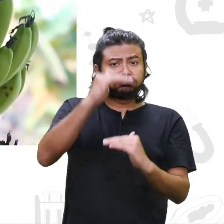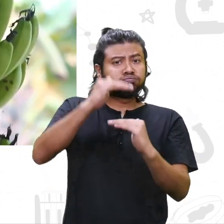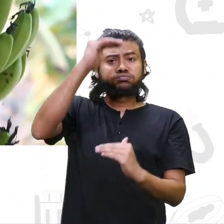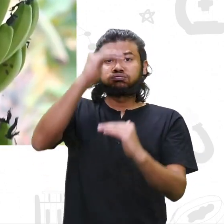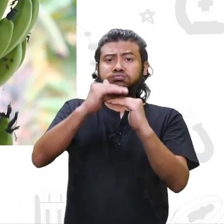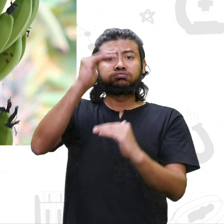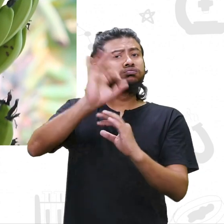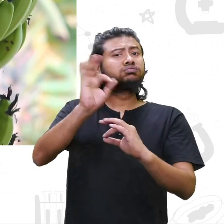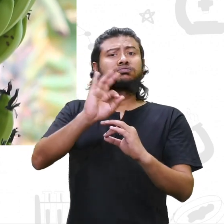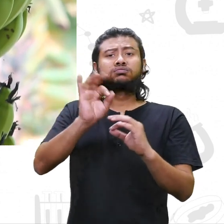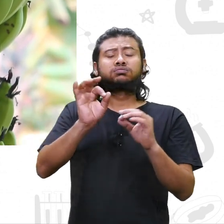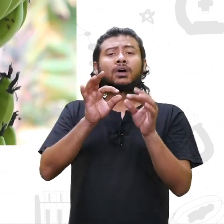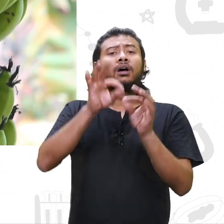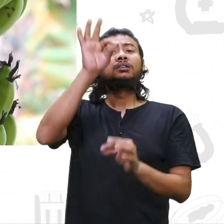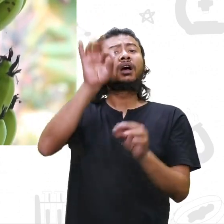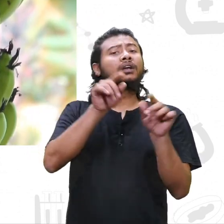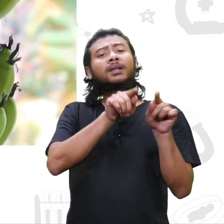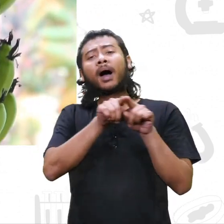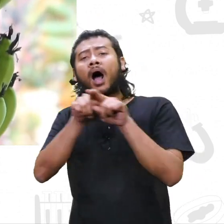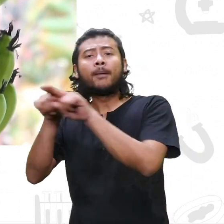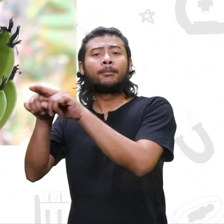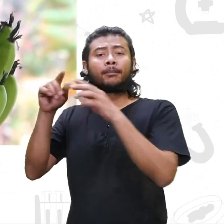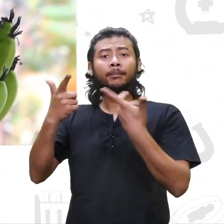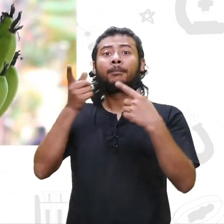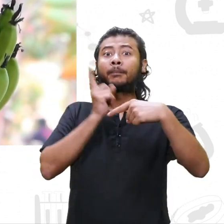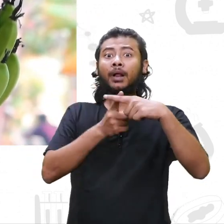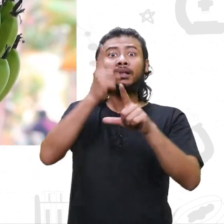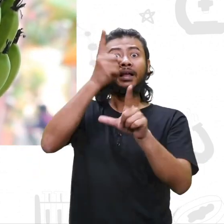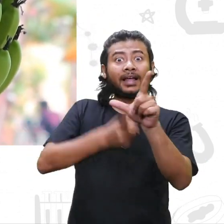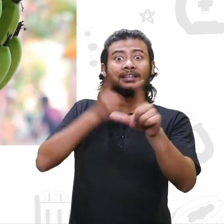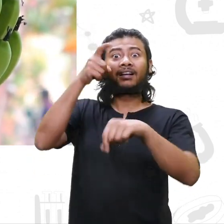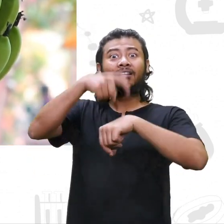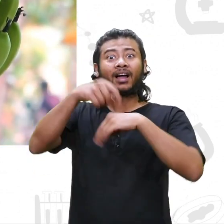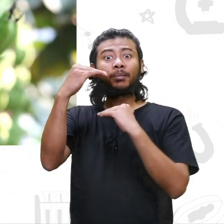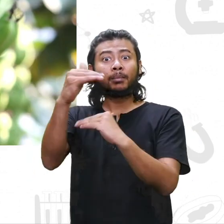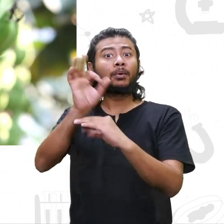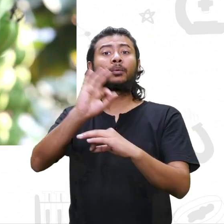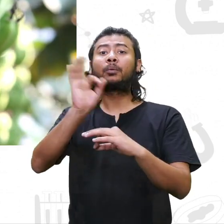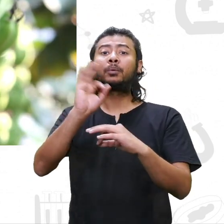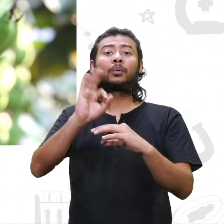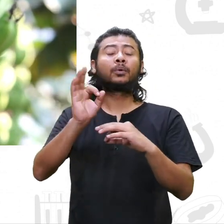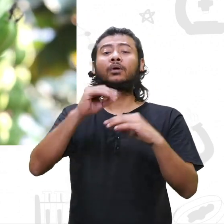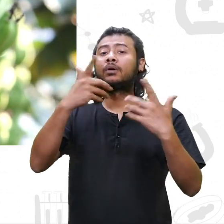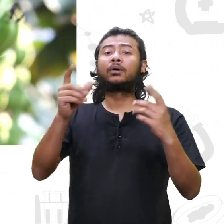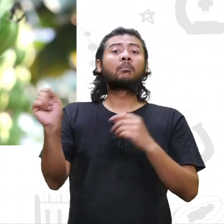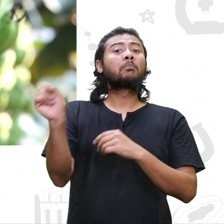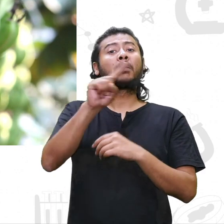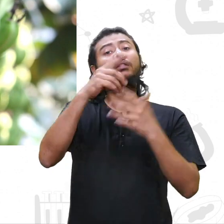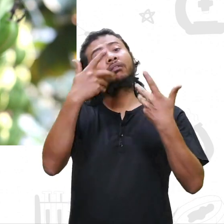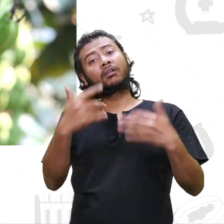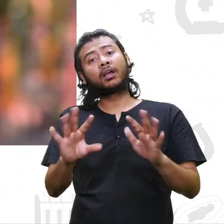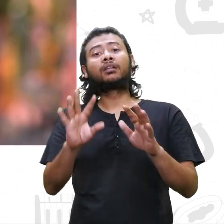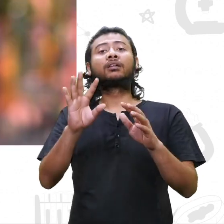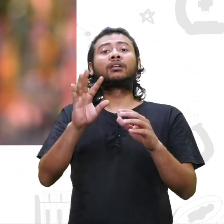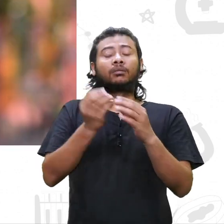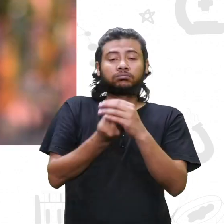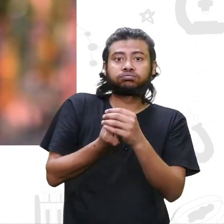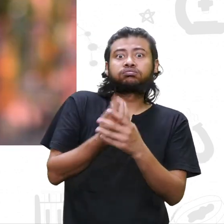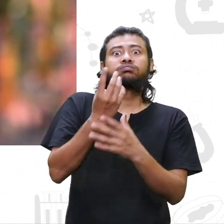of disease-free banana rapidly in specialized laboratories irrespective of the season round the year. Banana